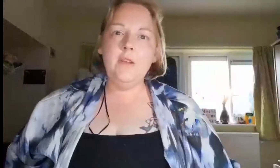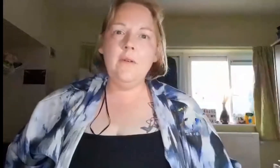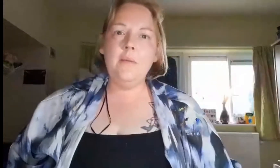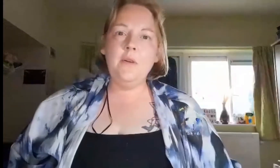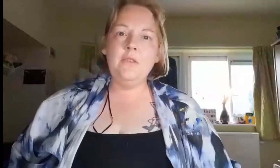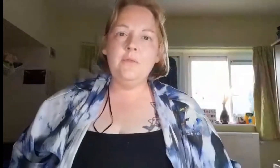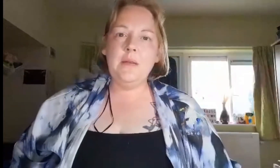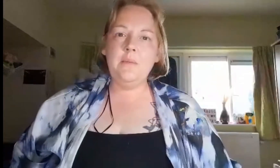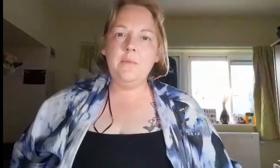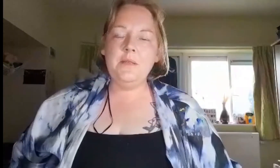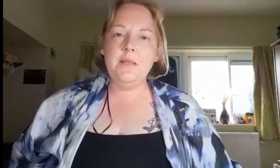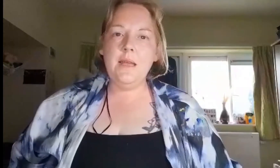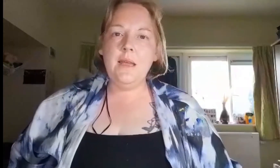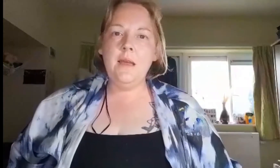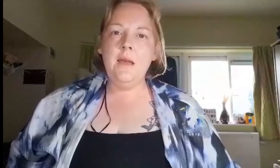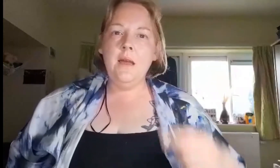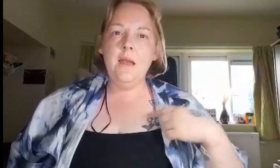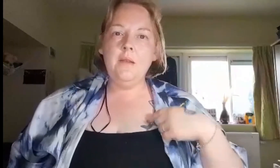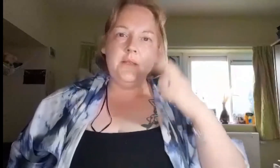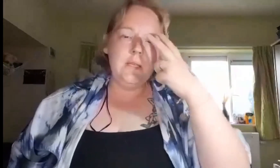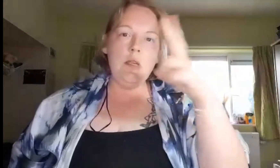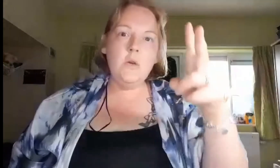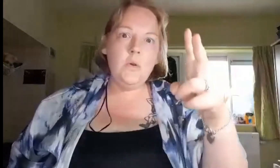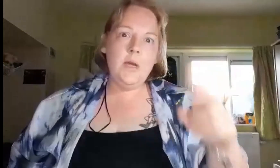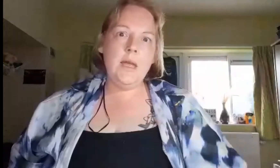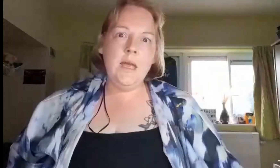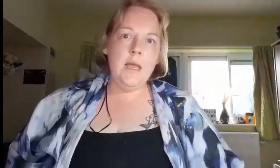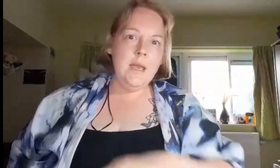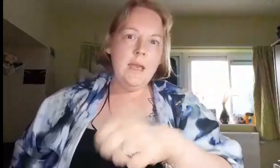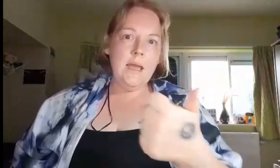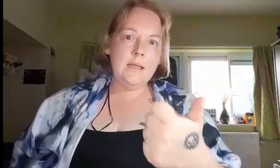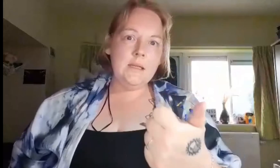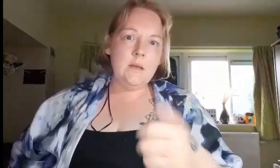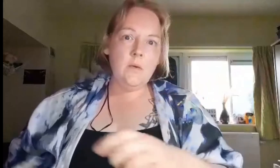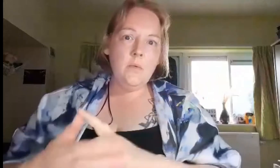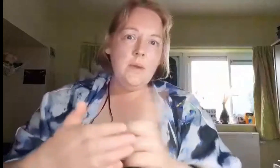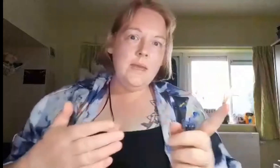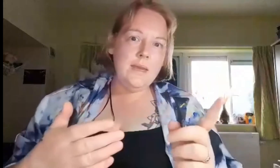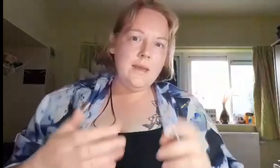you very much for being with me today, and I'll see you next week.